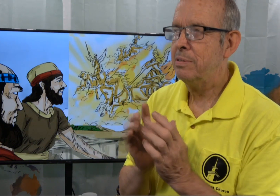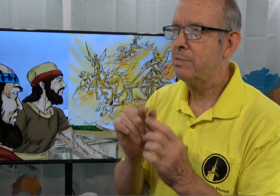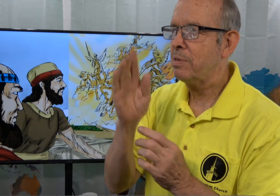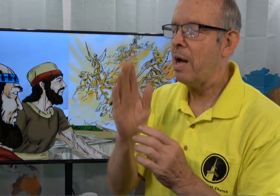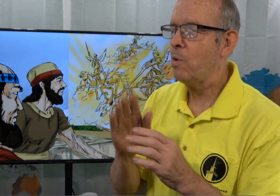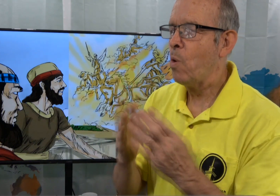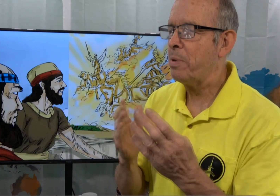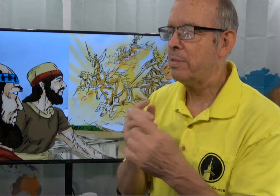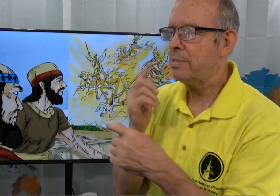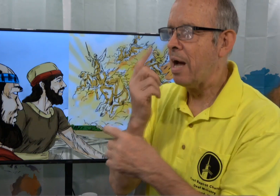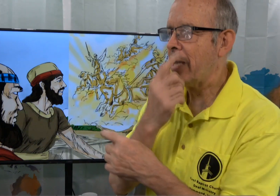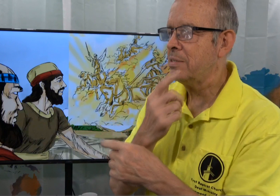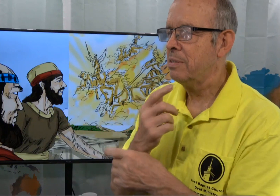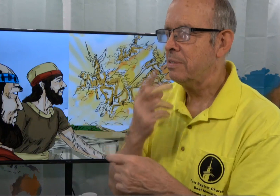that God open his eyes, see,